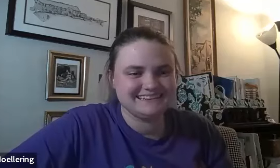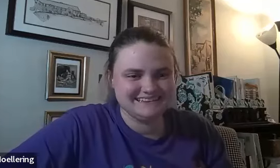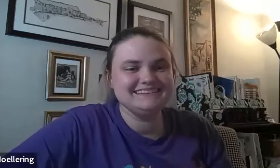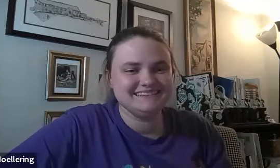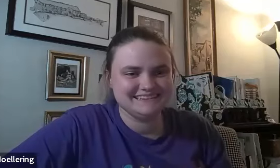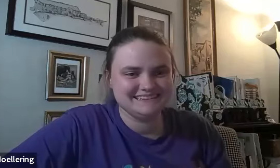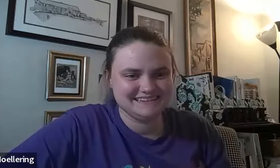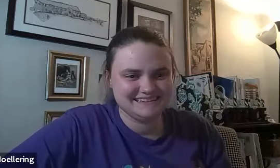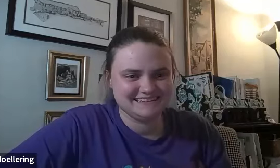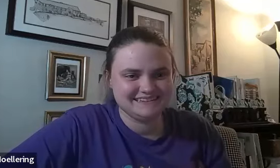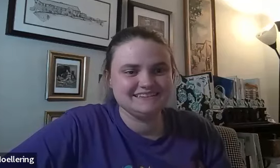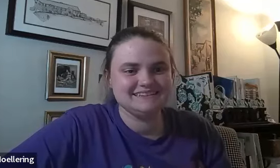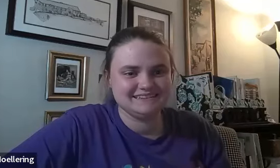Mm-hmm.